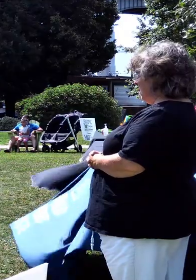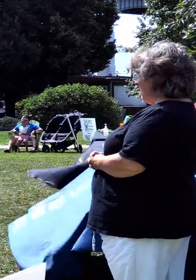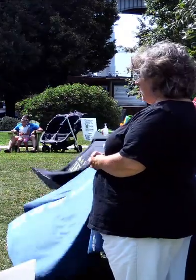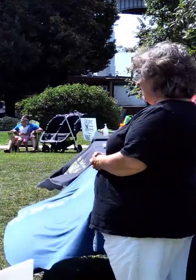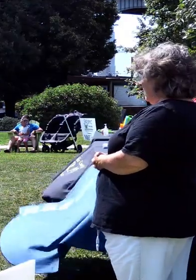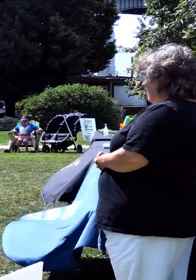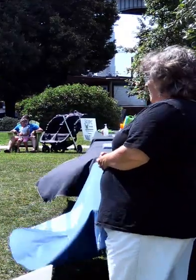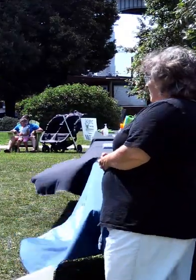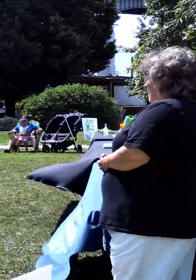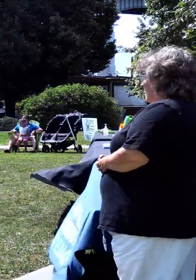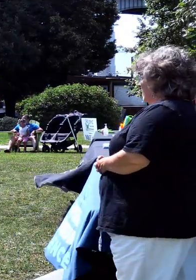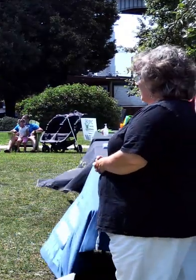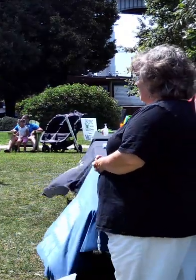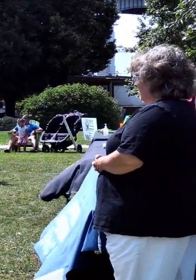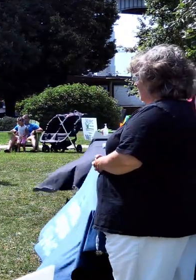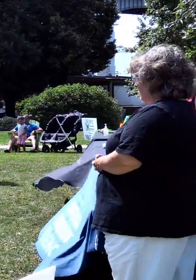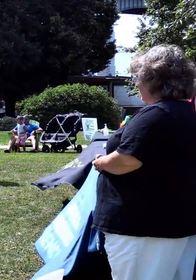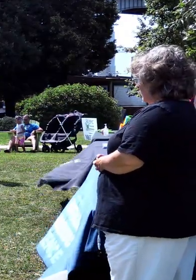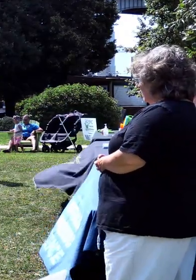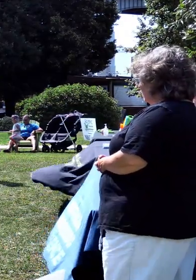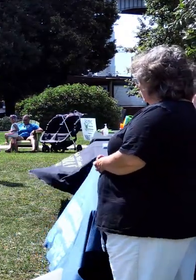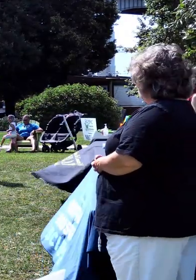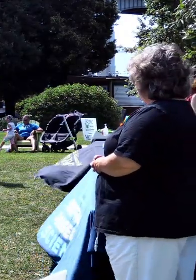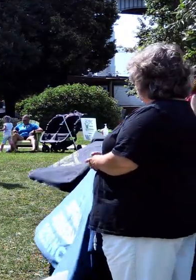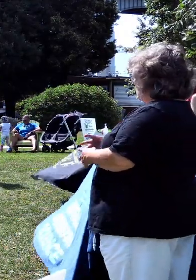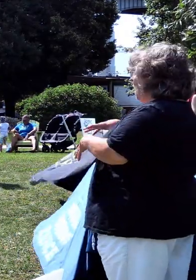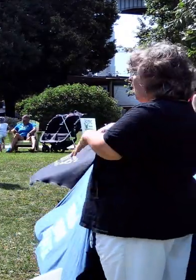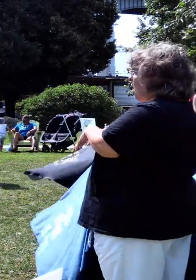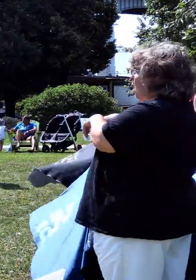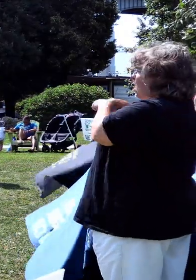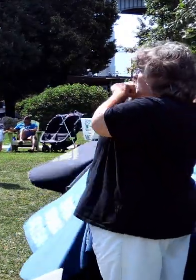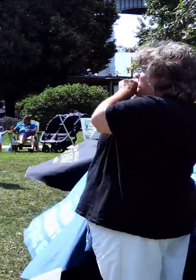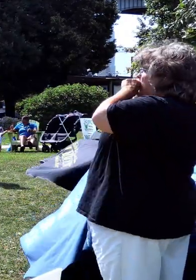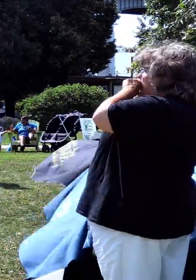Okay. Let's take two deep breaths. Ready?